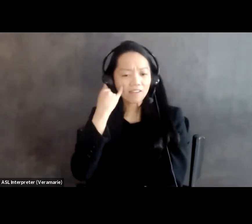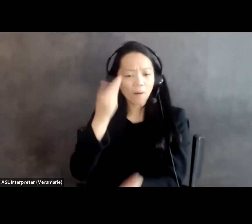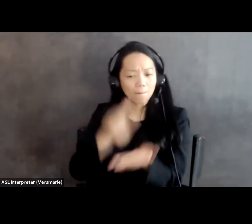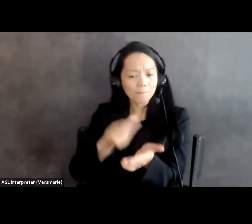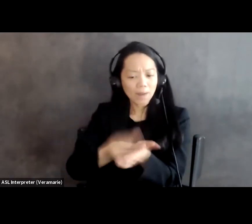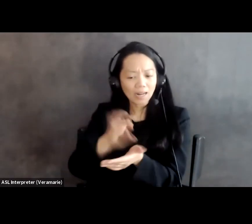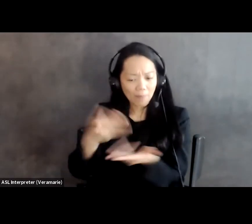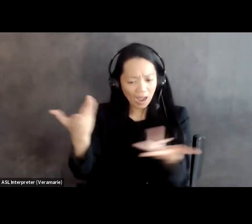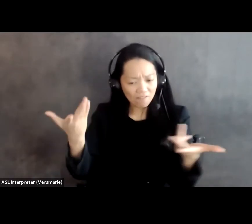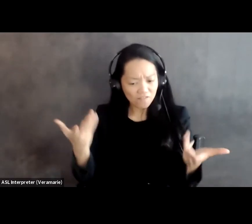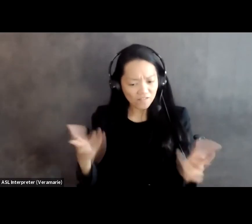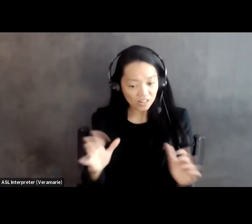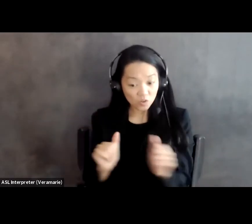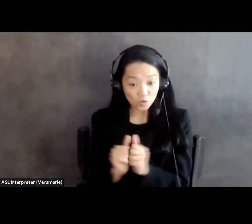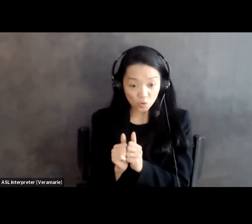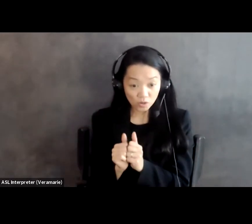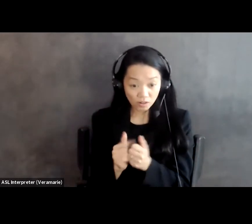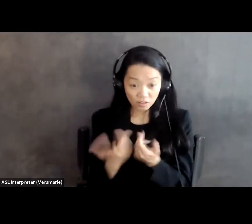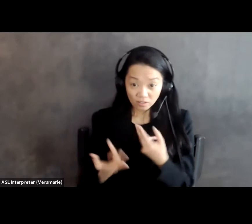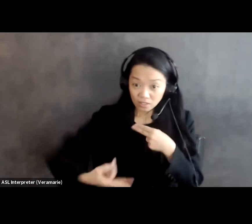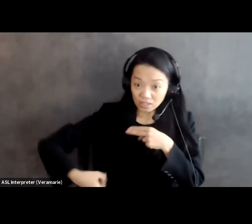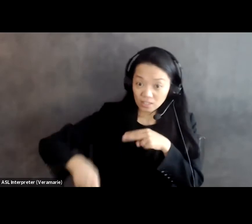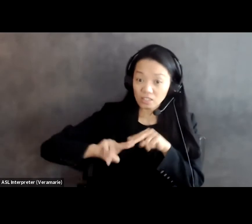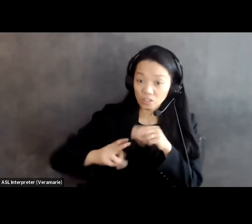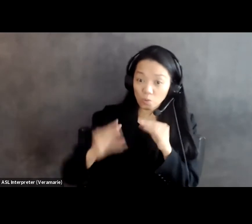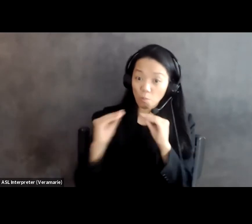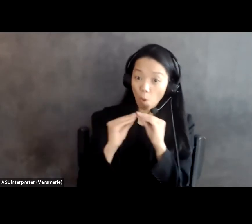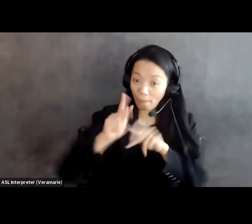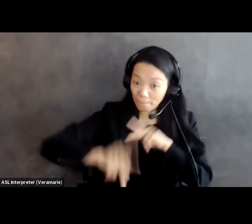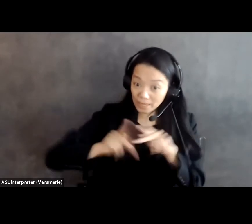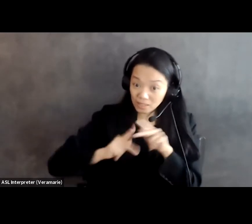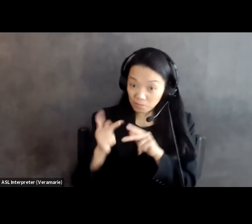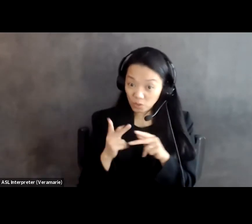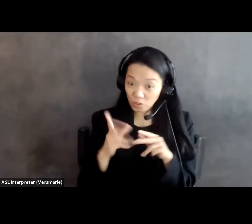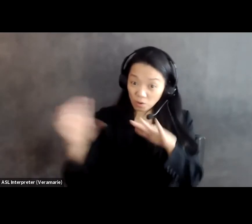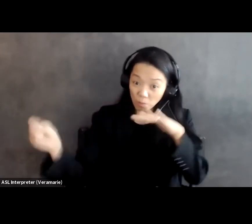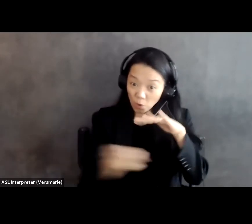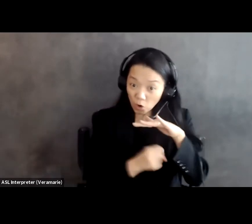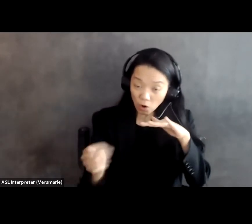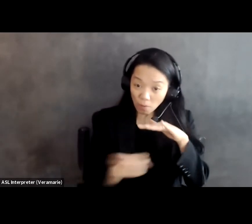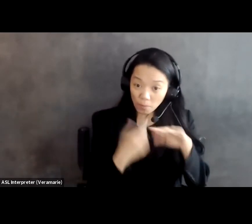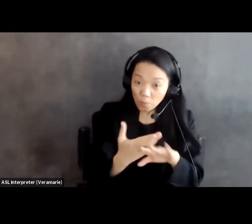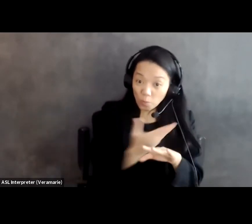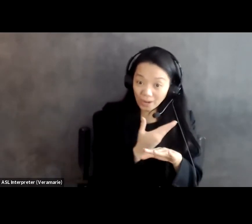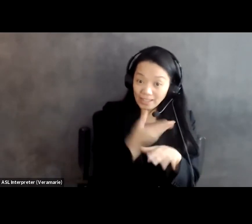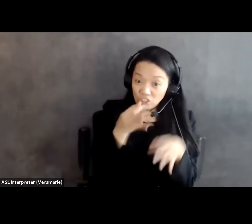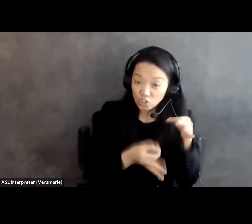bond, will you significantly increase the amount of people that will be incarcerated pre-trial? And the answer